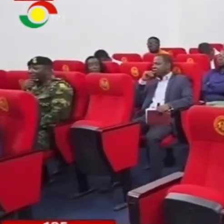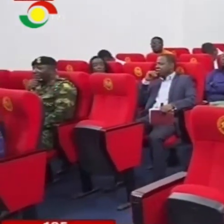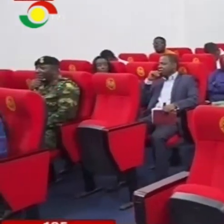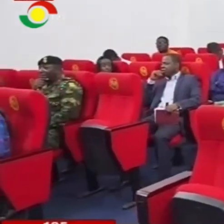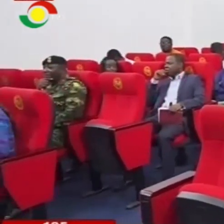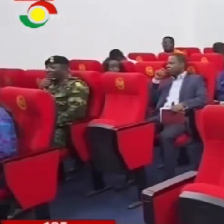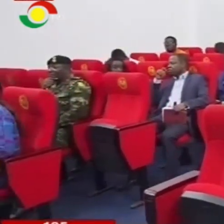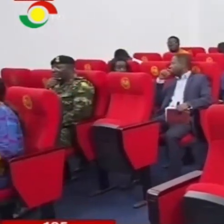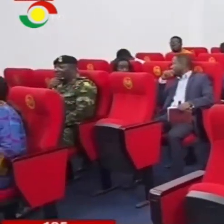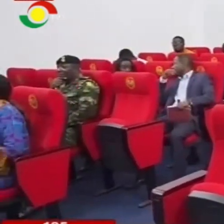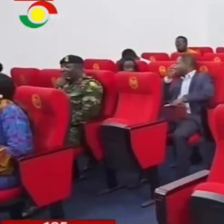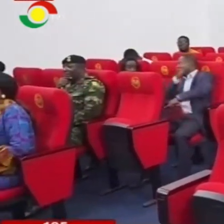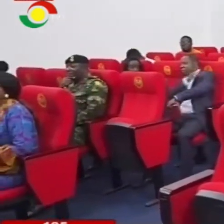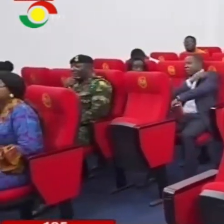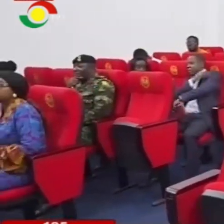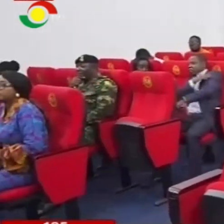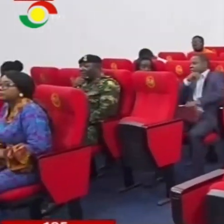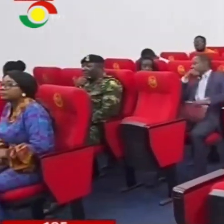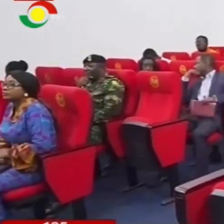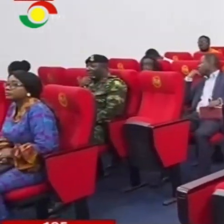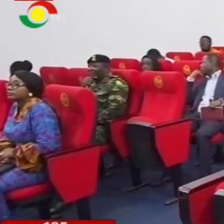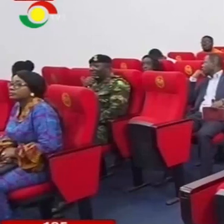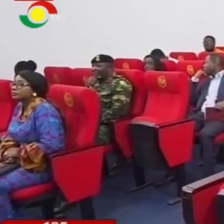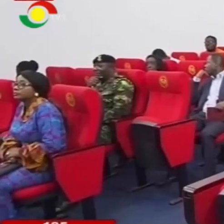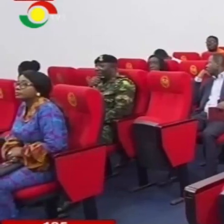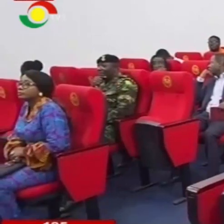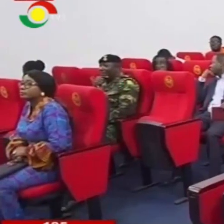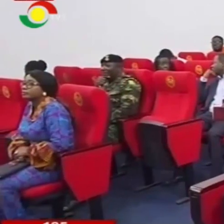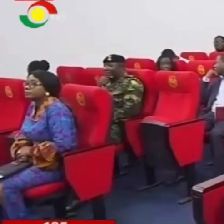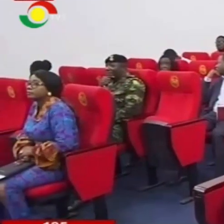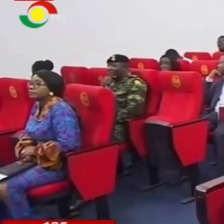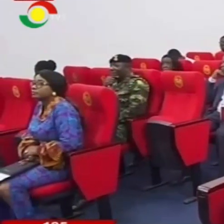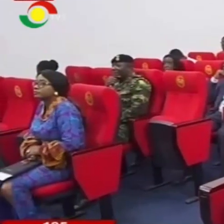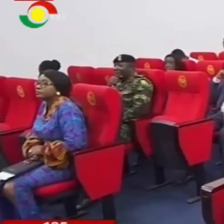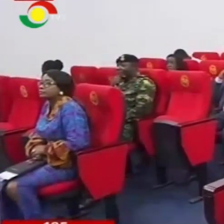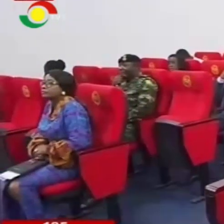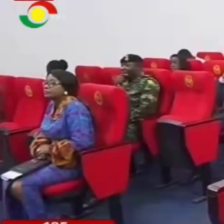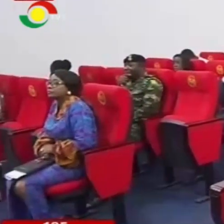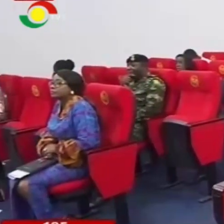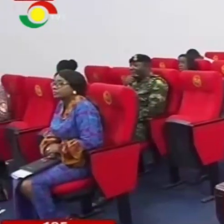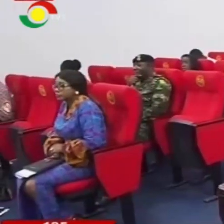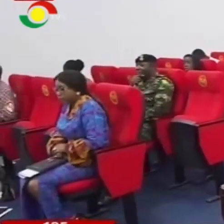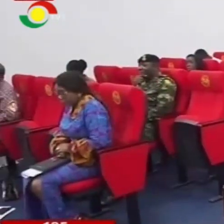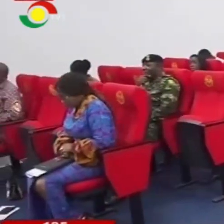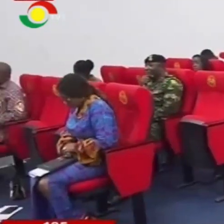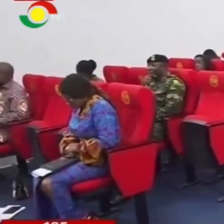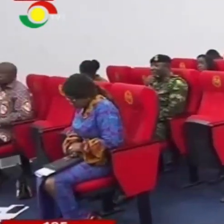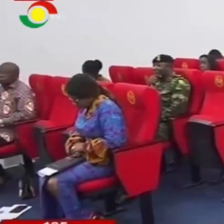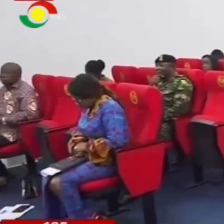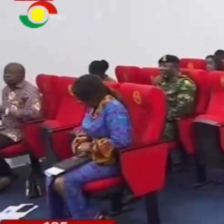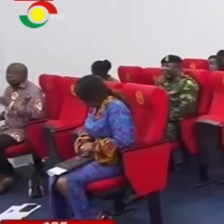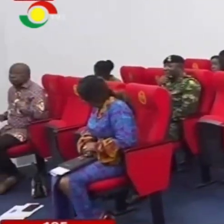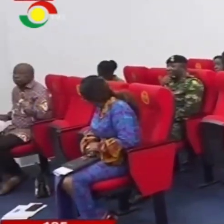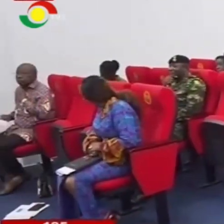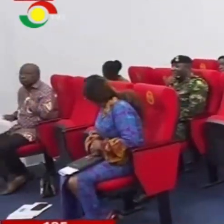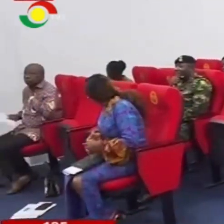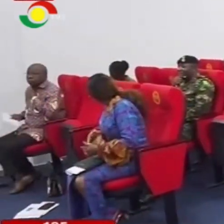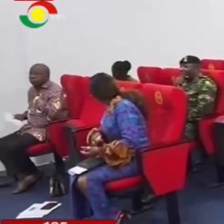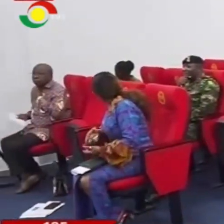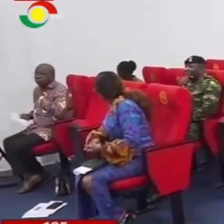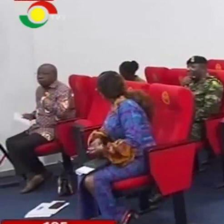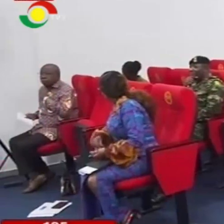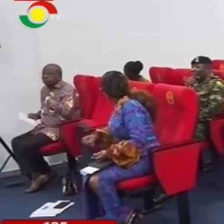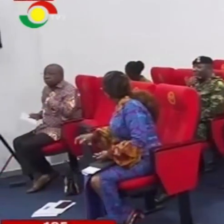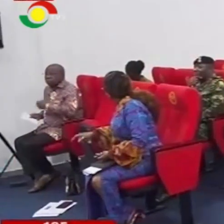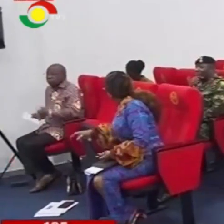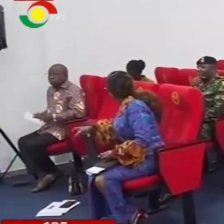With regard to the arrest, the supposedly arrest of a trotro or trotro drivers, so